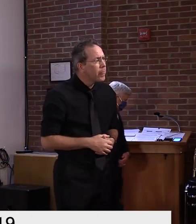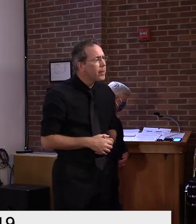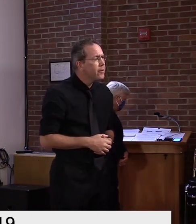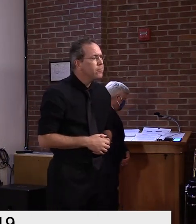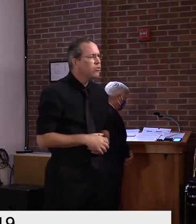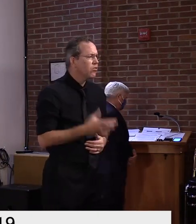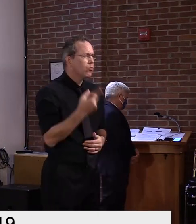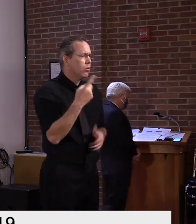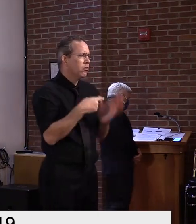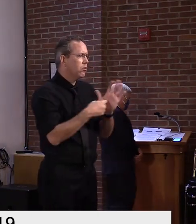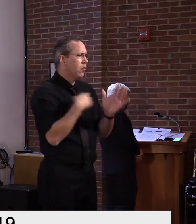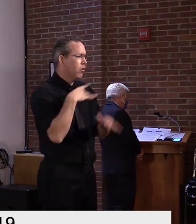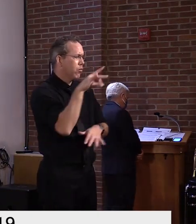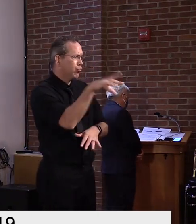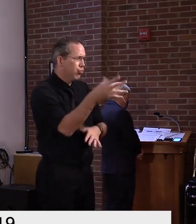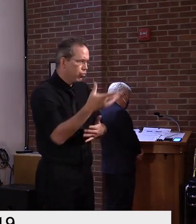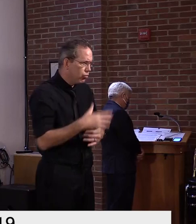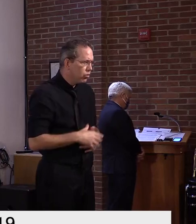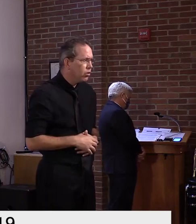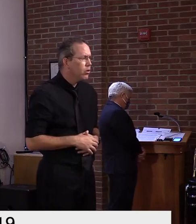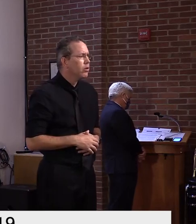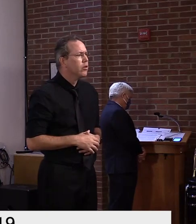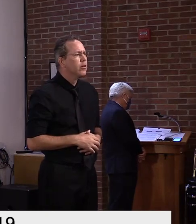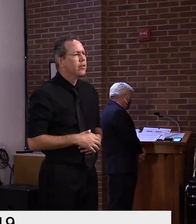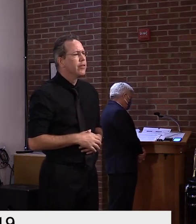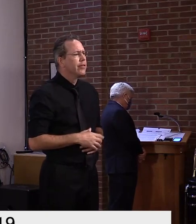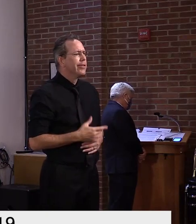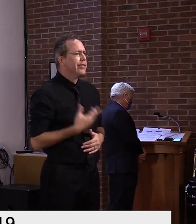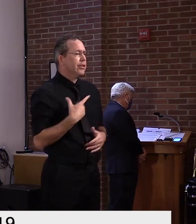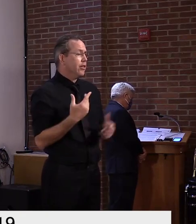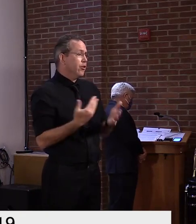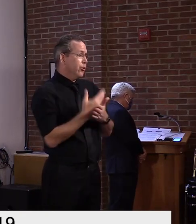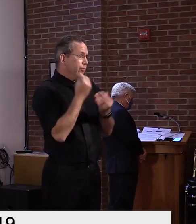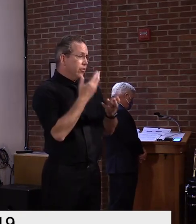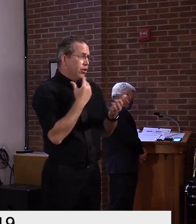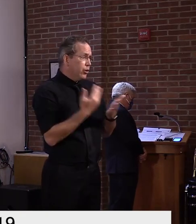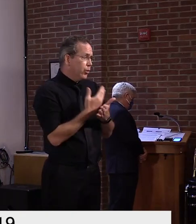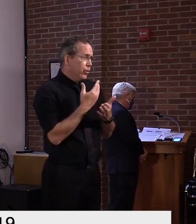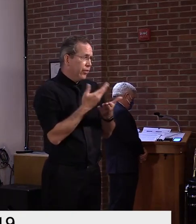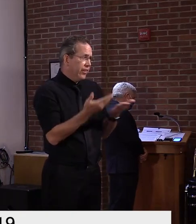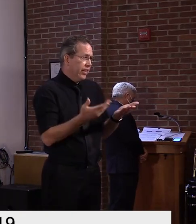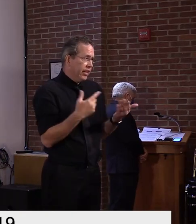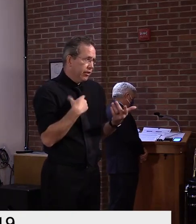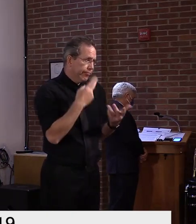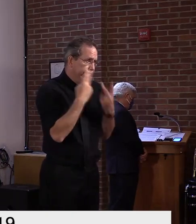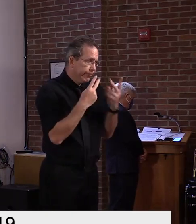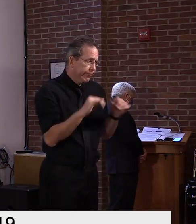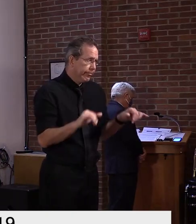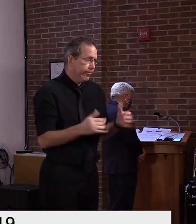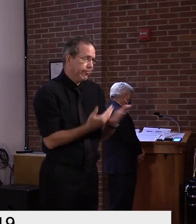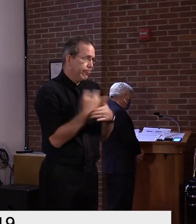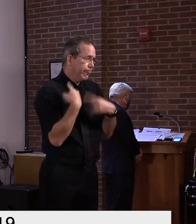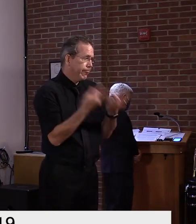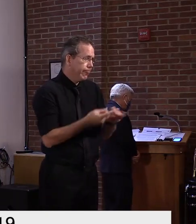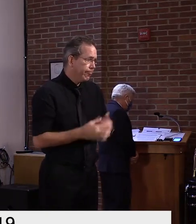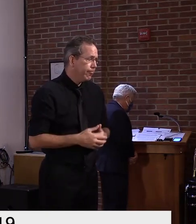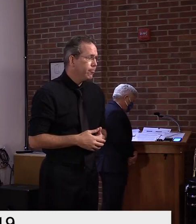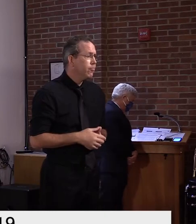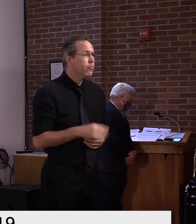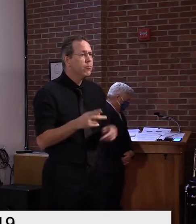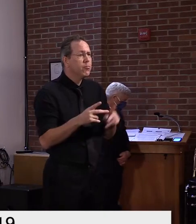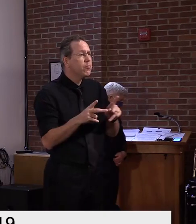long tradition of those populations being adversely impacted under many